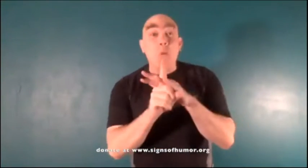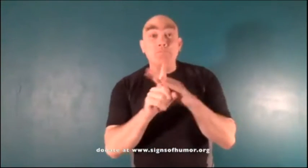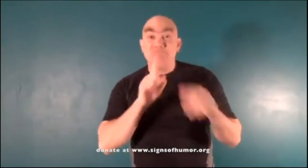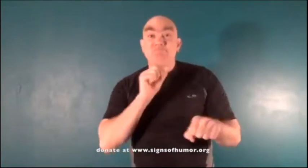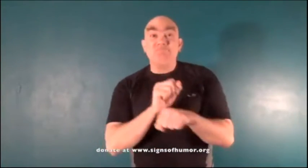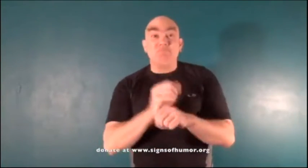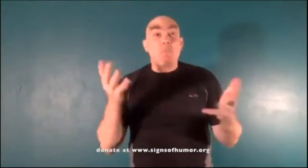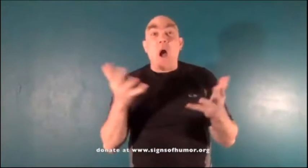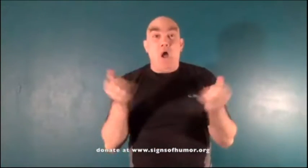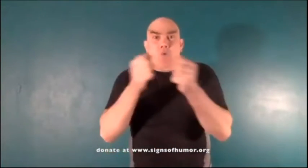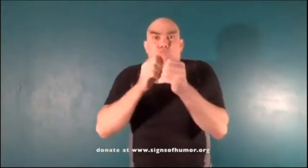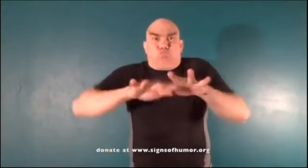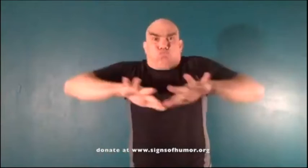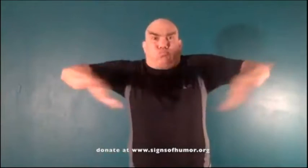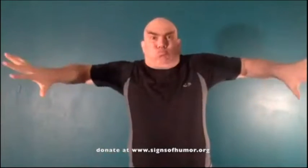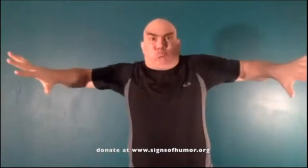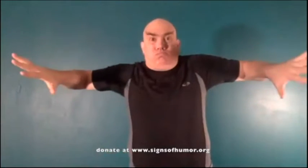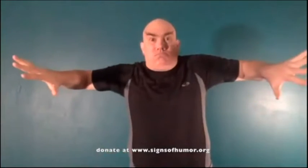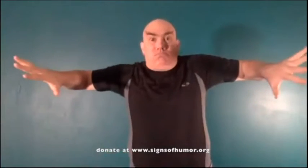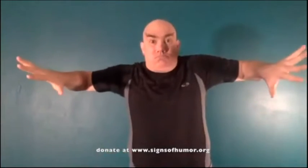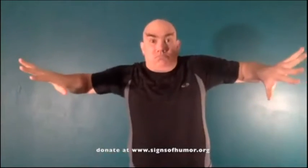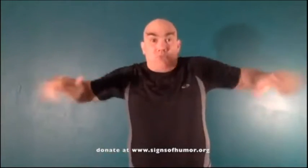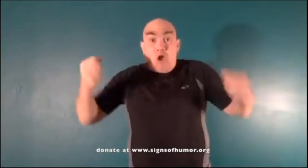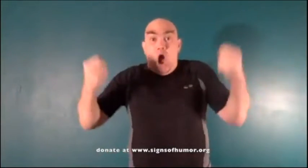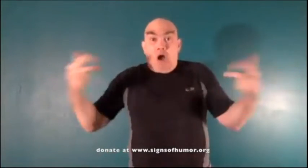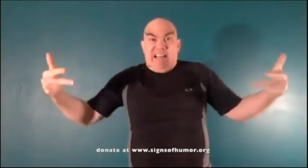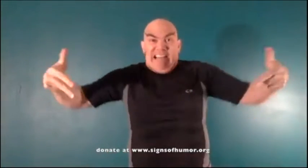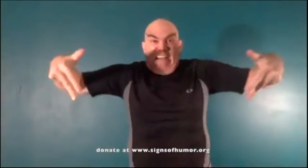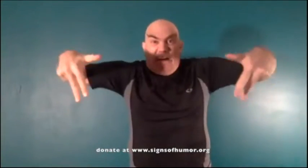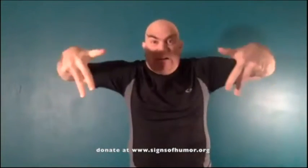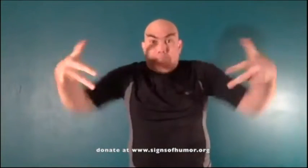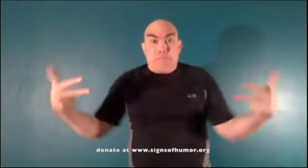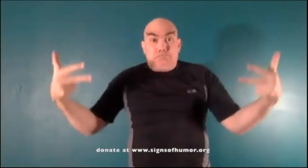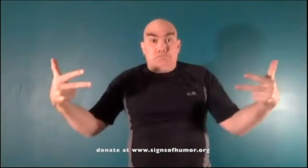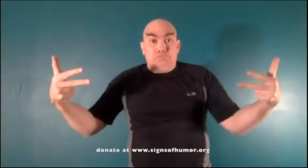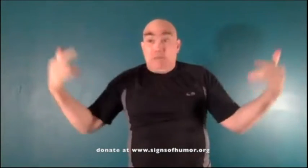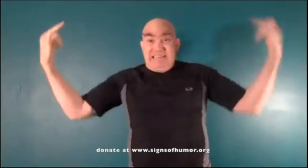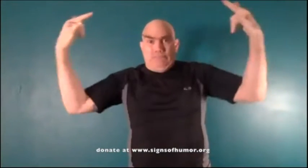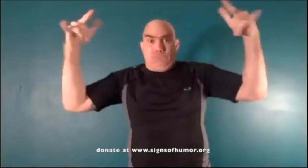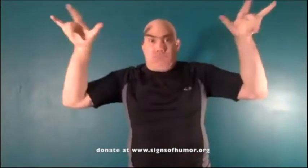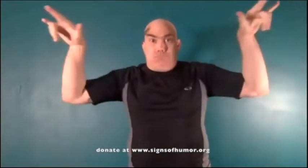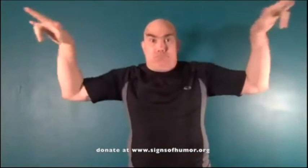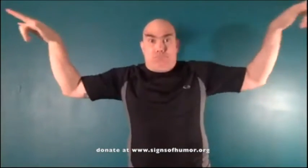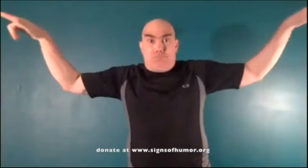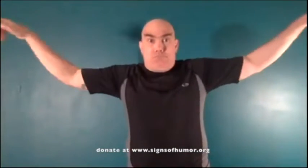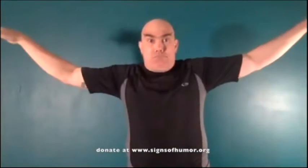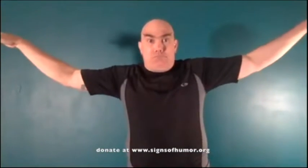animals, traffic, whatever it was, anything that was going on, the minute my cat showed